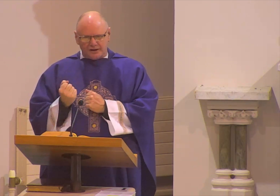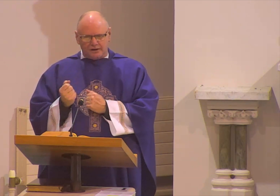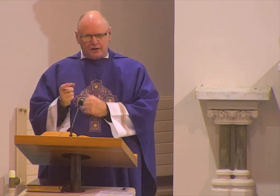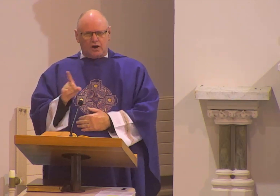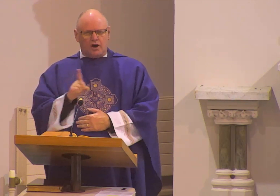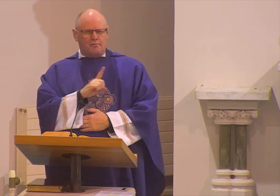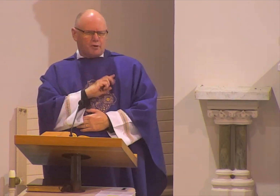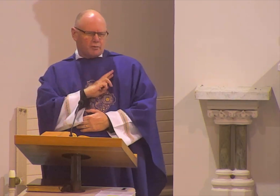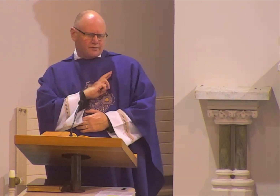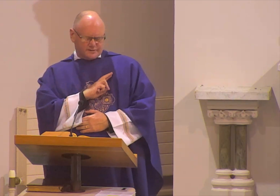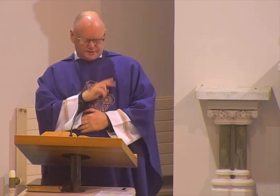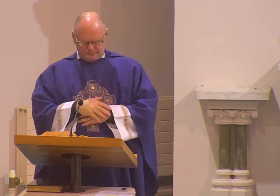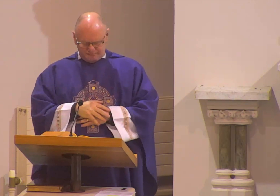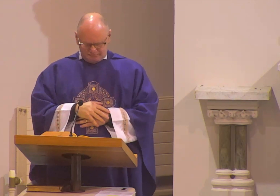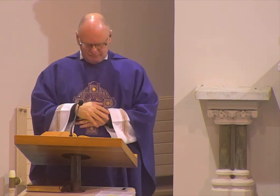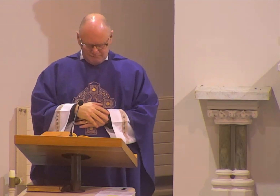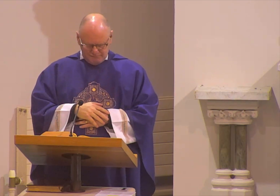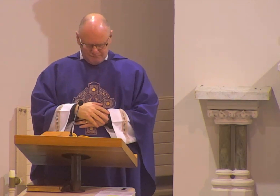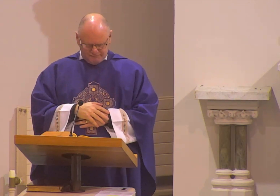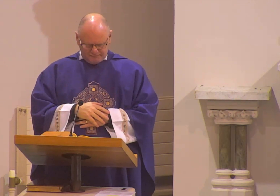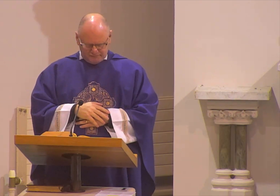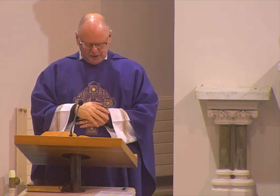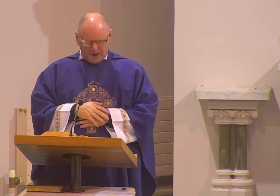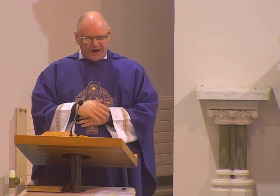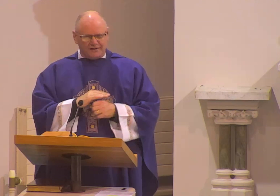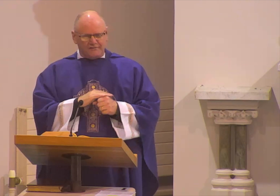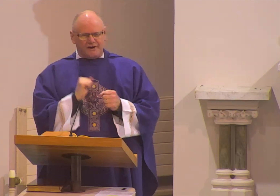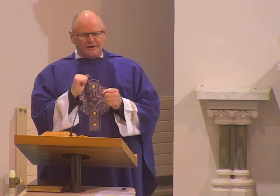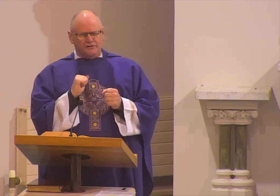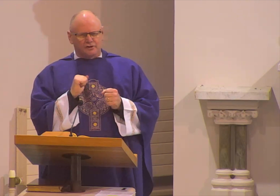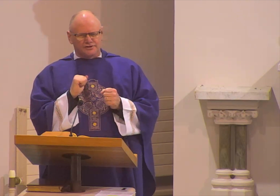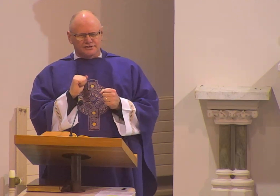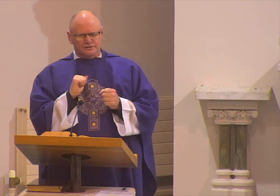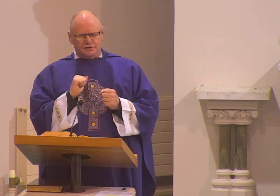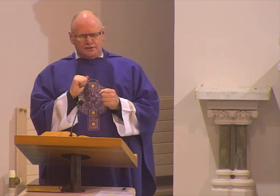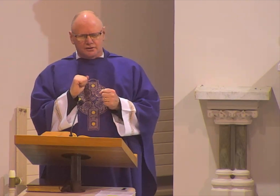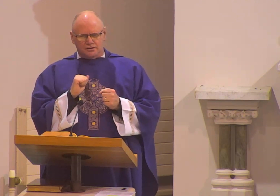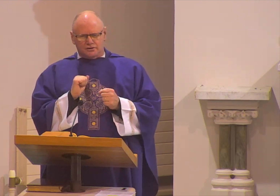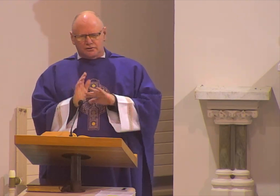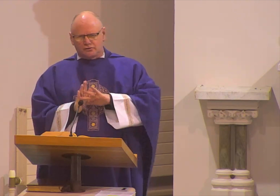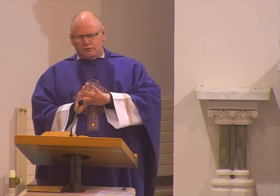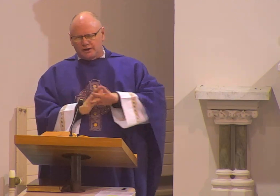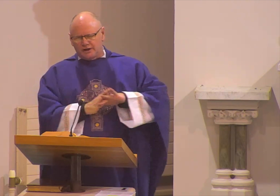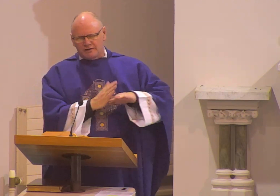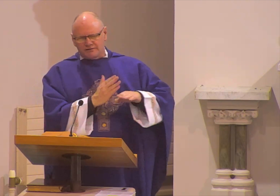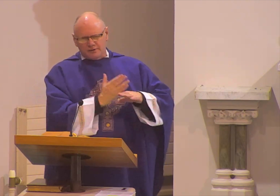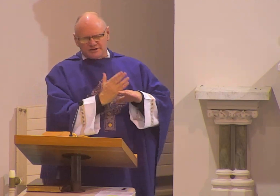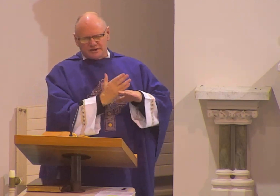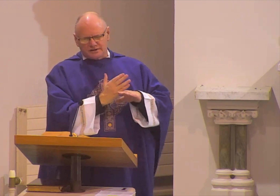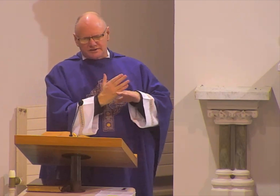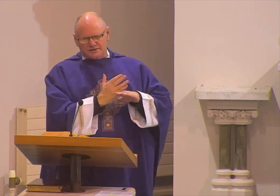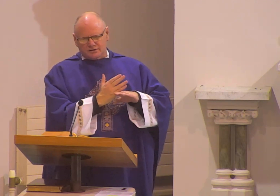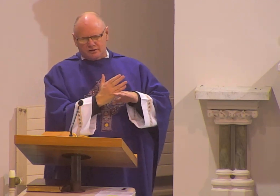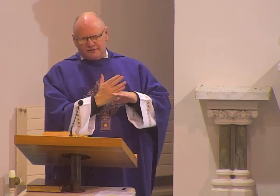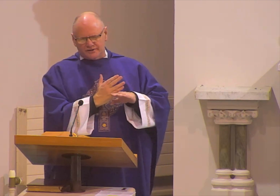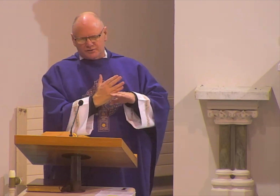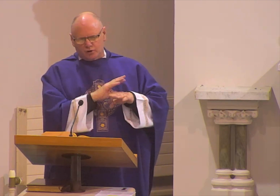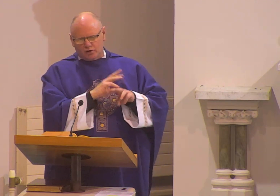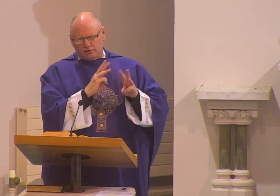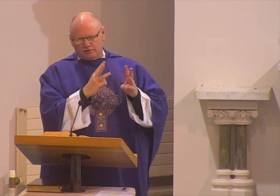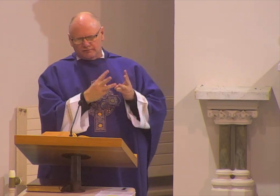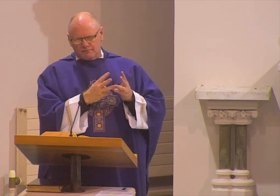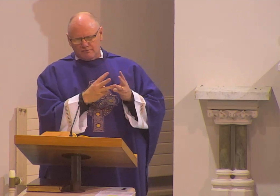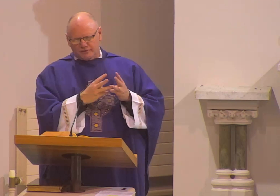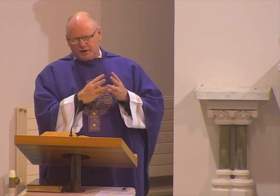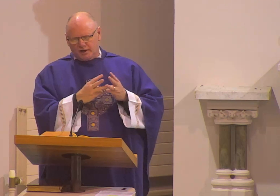having a purpose, and inviting us to leave the busyness of this